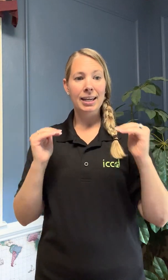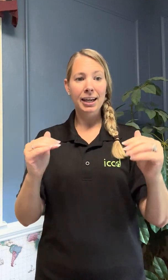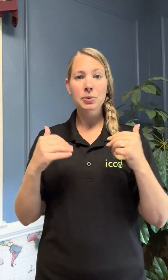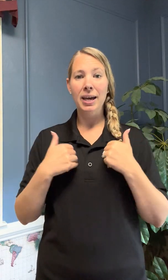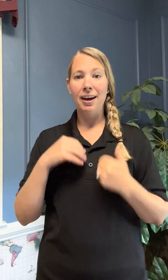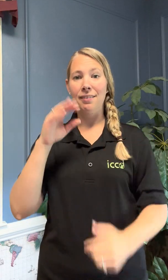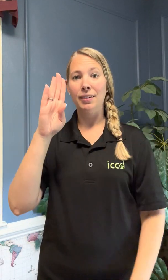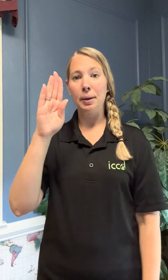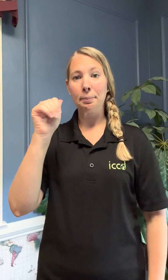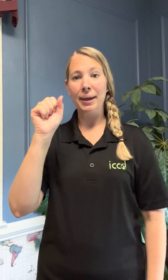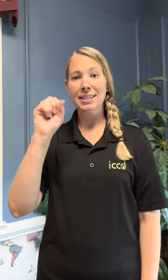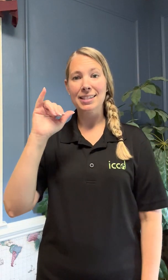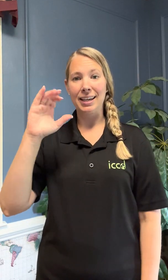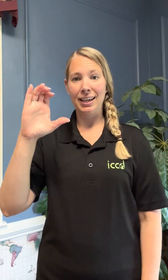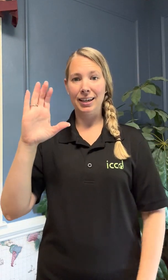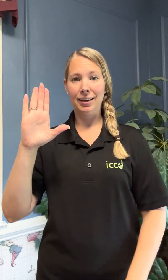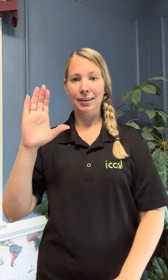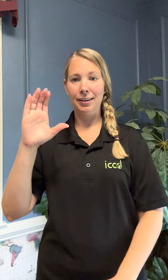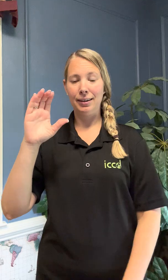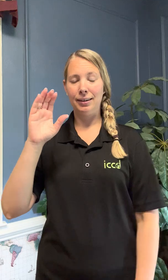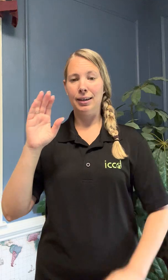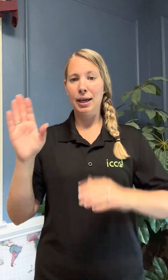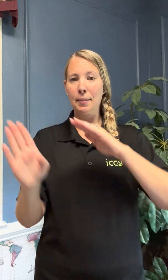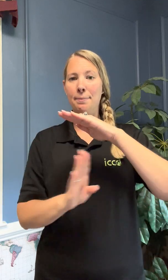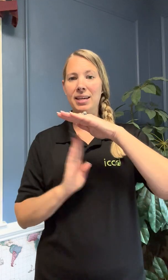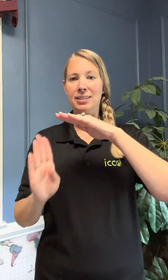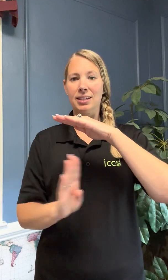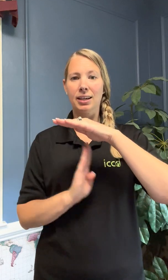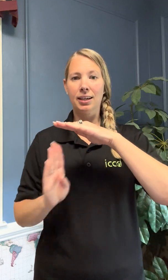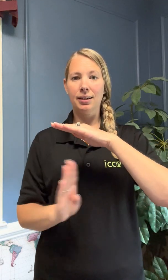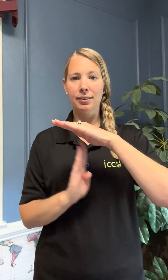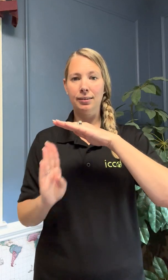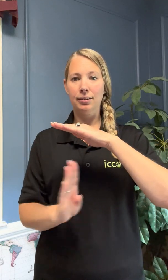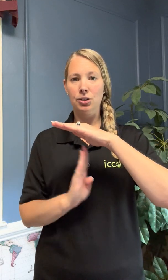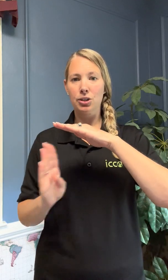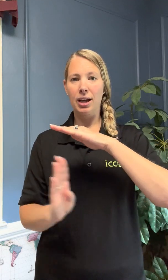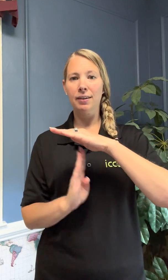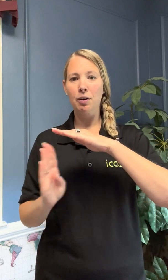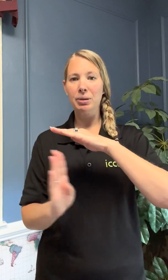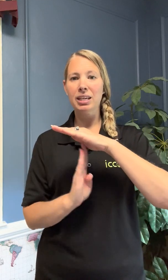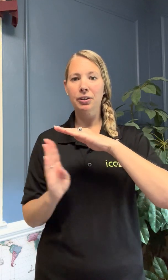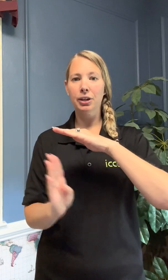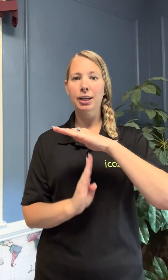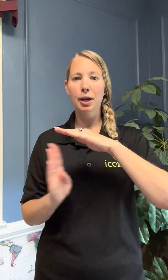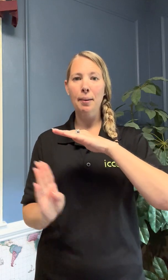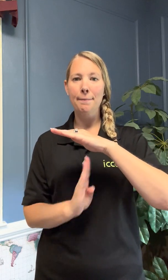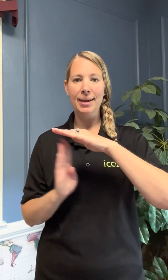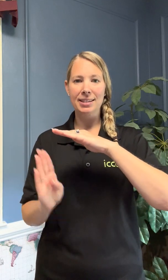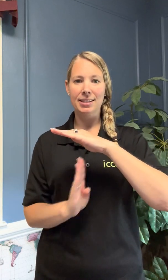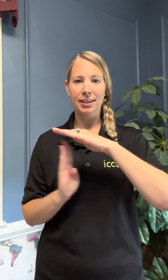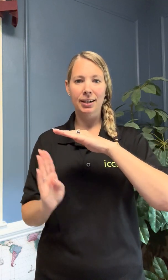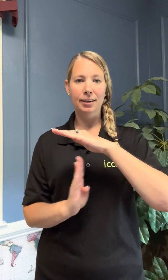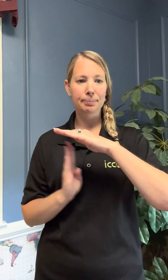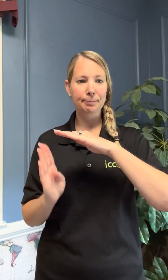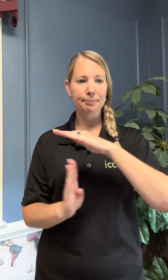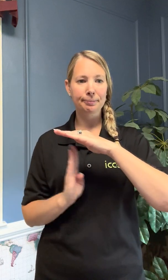Next we have basic, basic. Just kind of a B under here, basic.